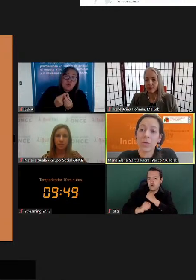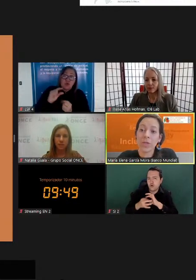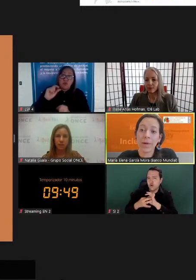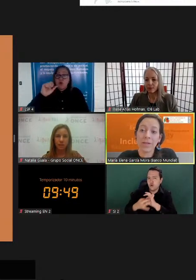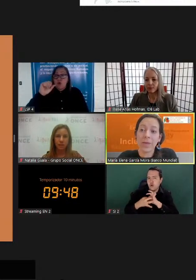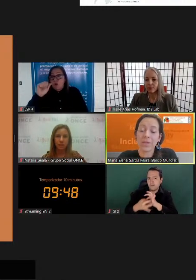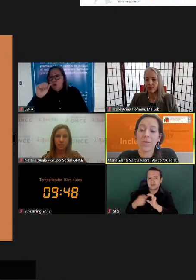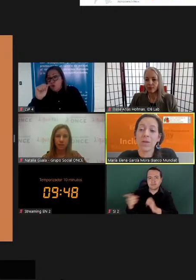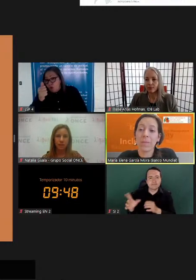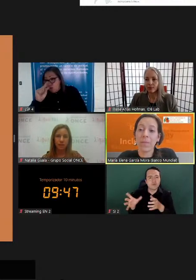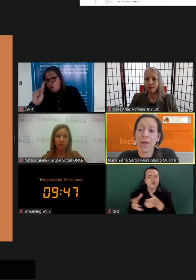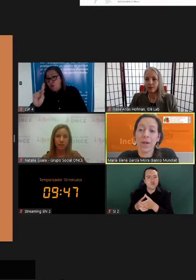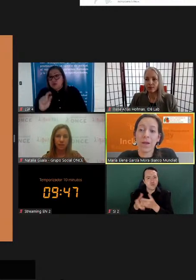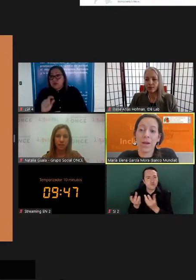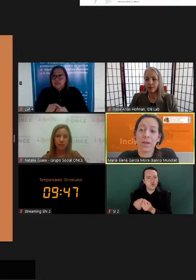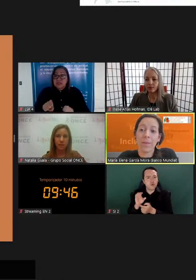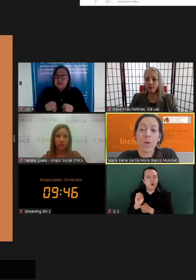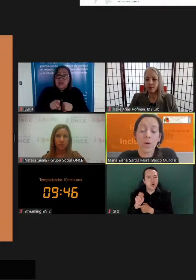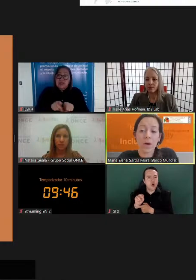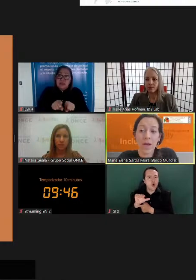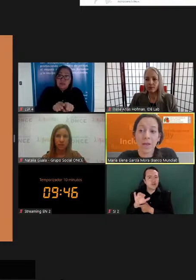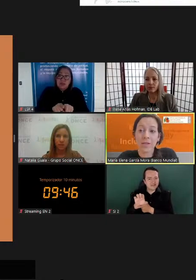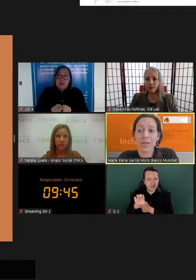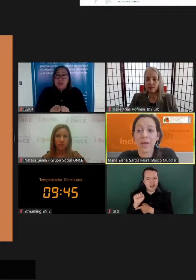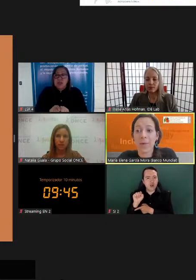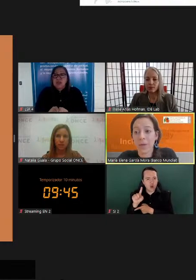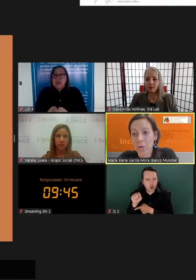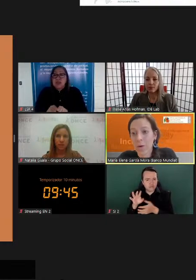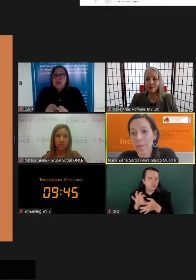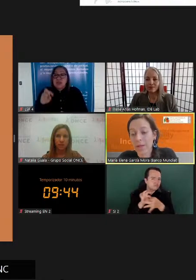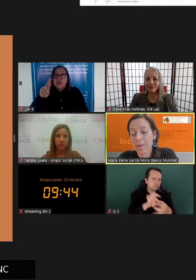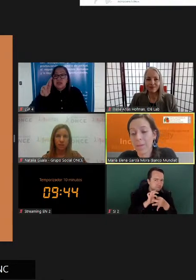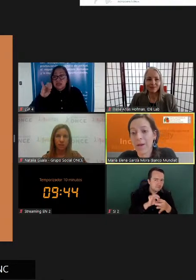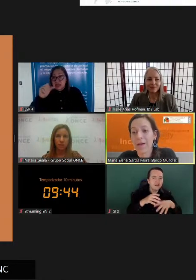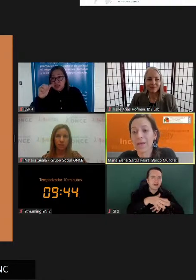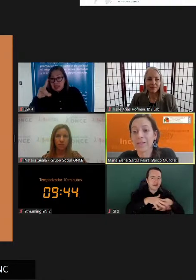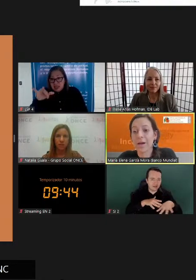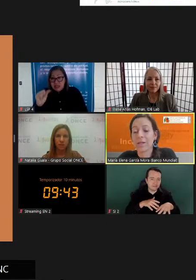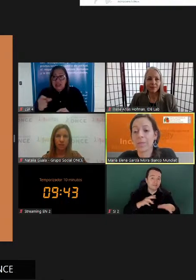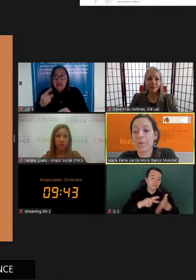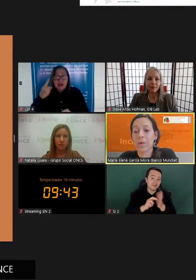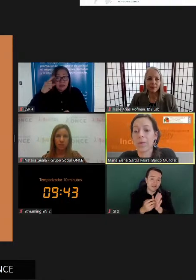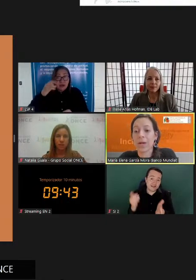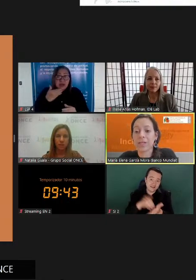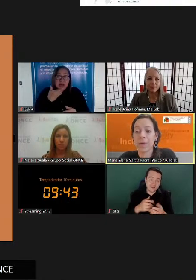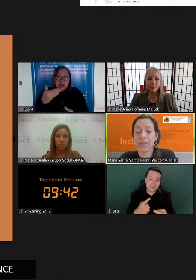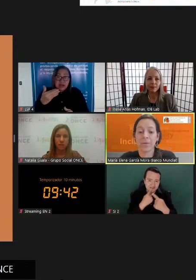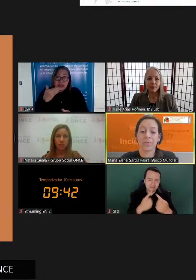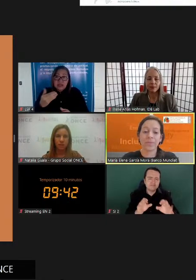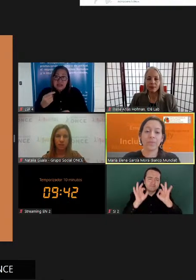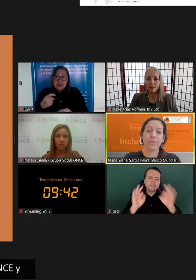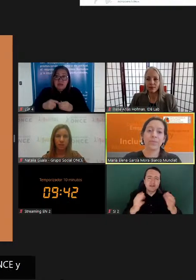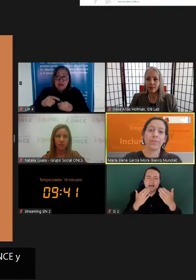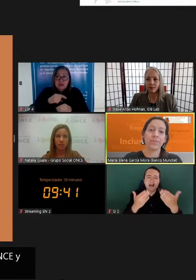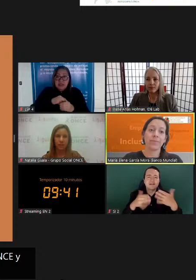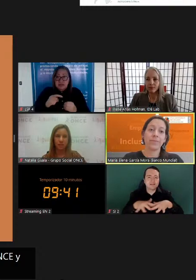with co in cooperation with grupo and sam the participation on the war with the realities